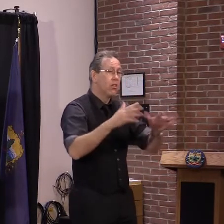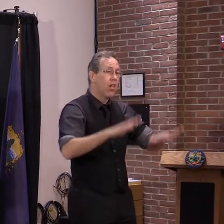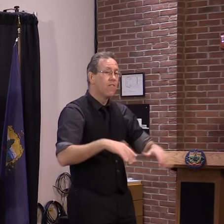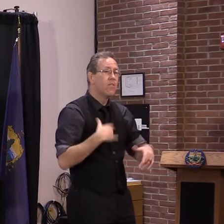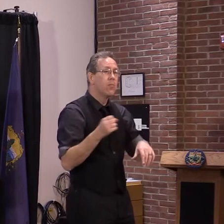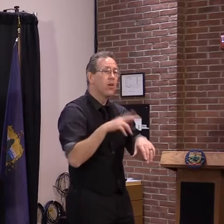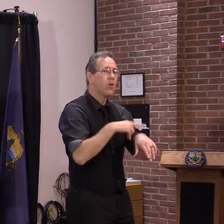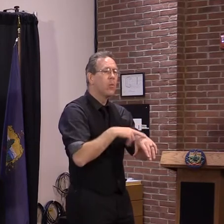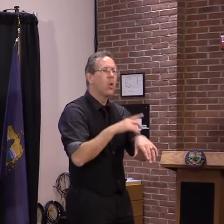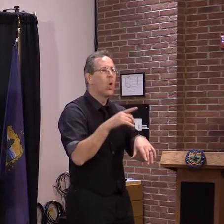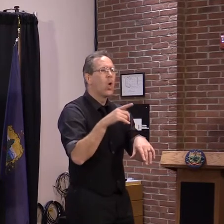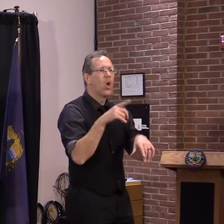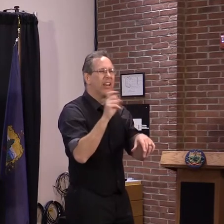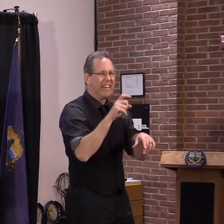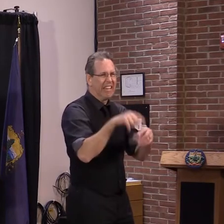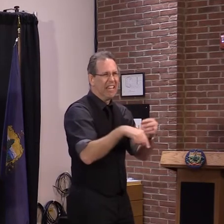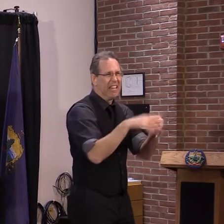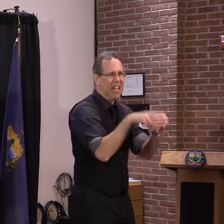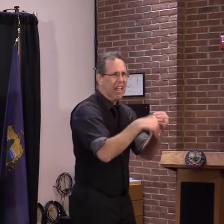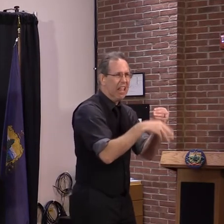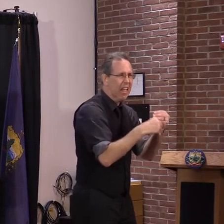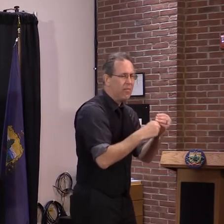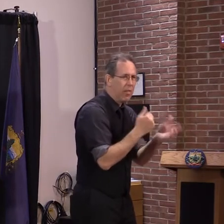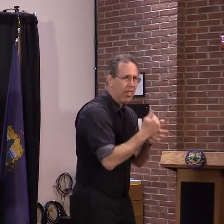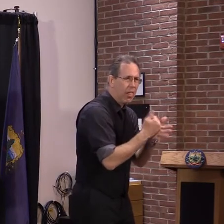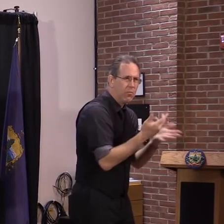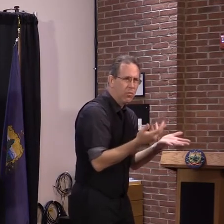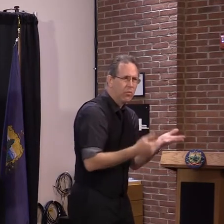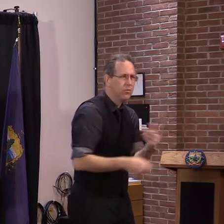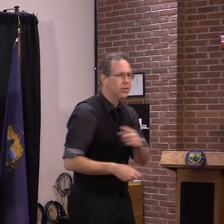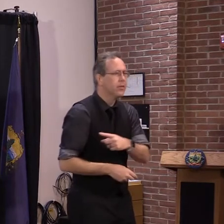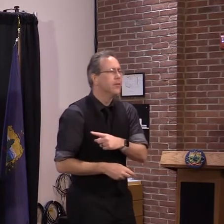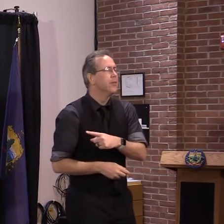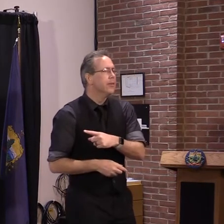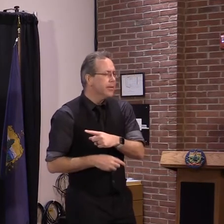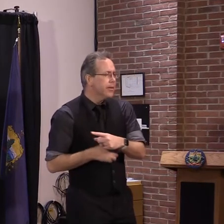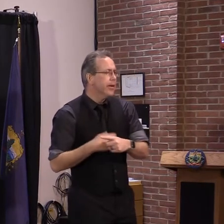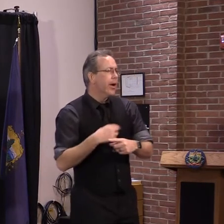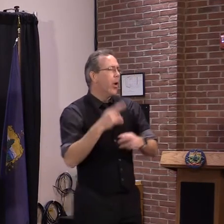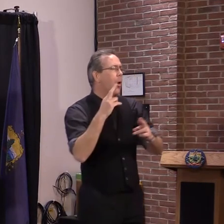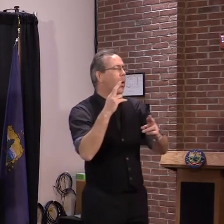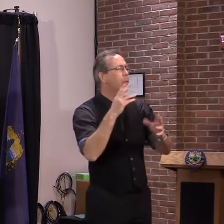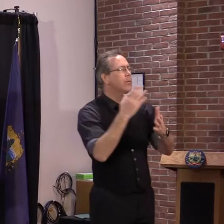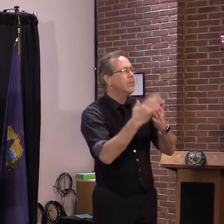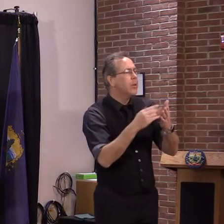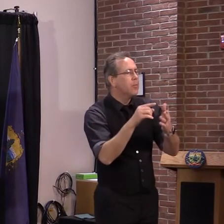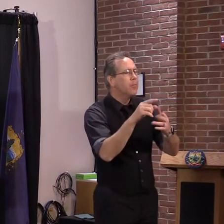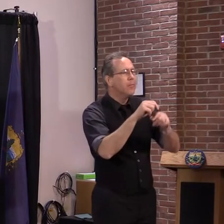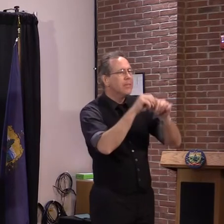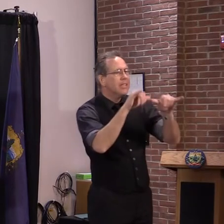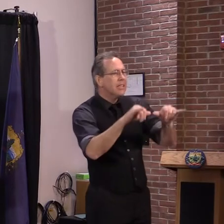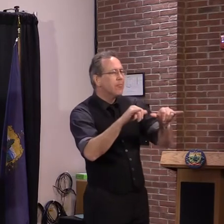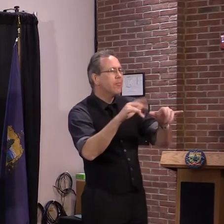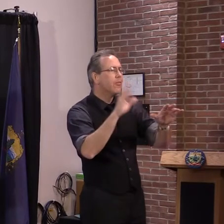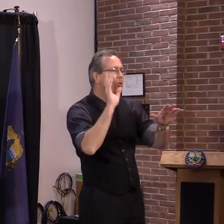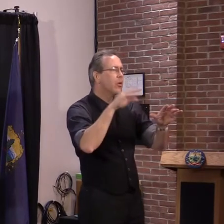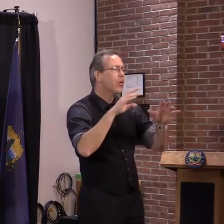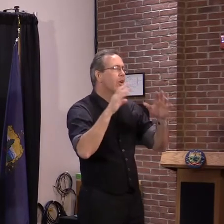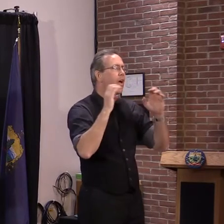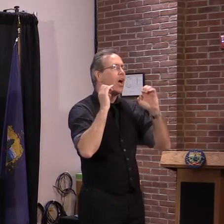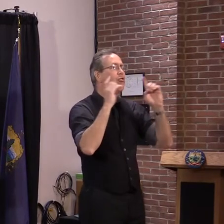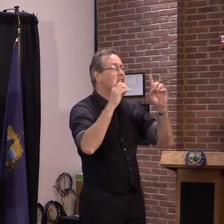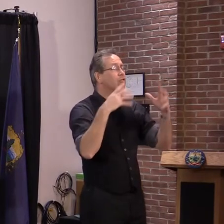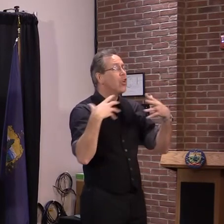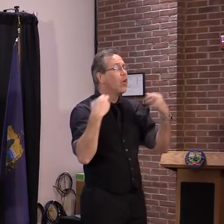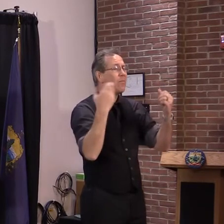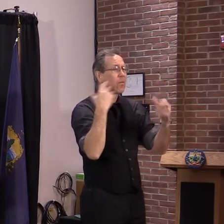We have, as we've described previously, an interest in shifting the system towards what we call education recovery, and particularly at the state level, we